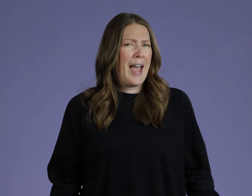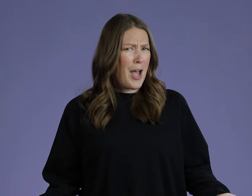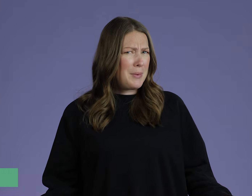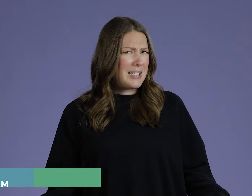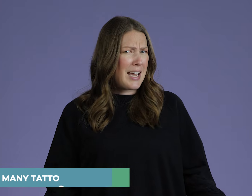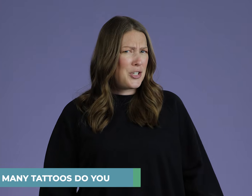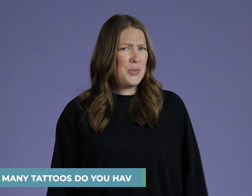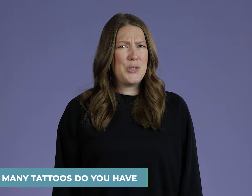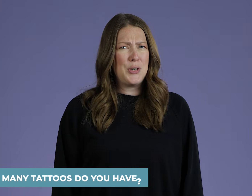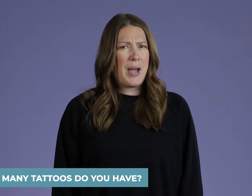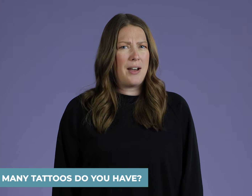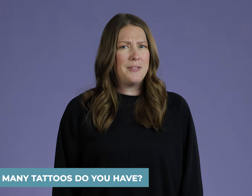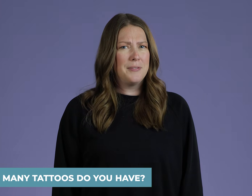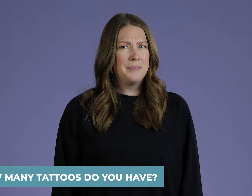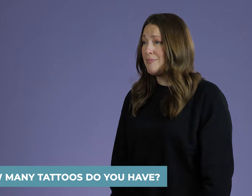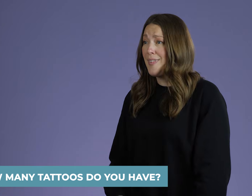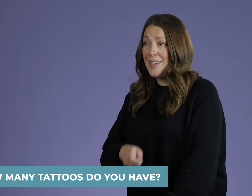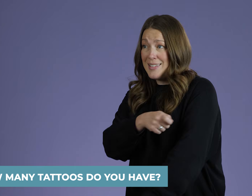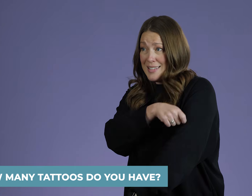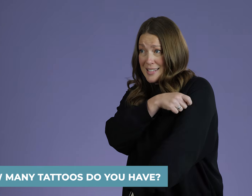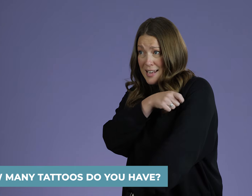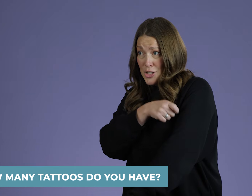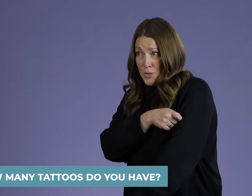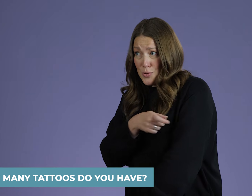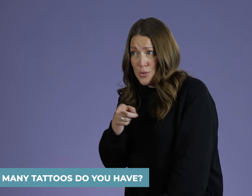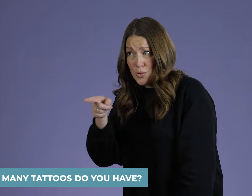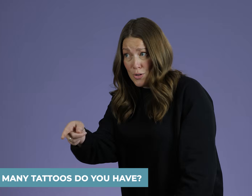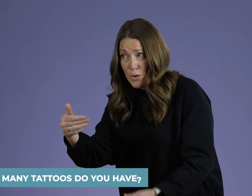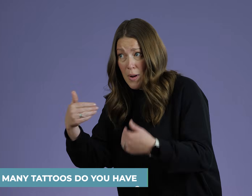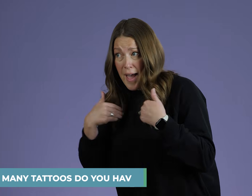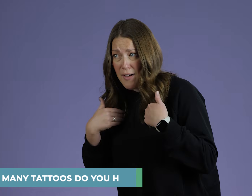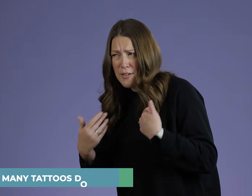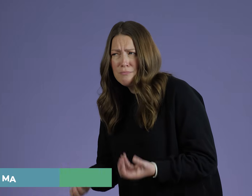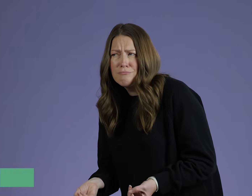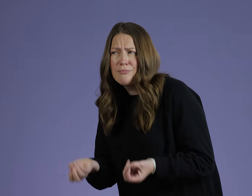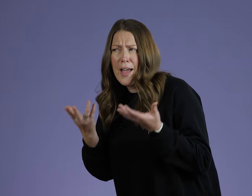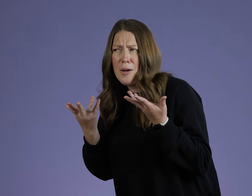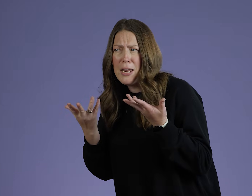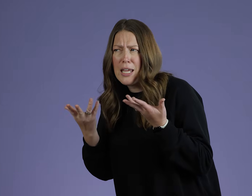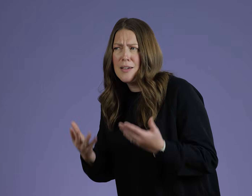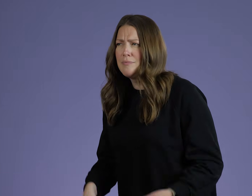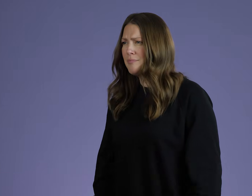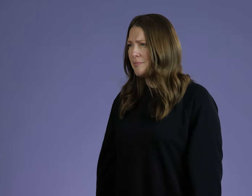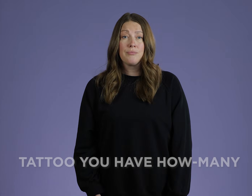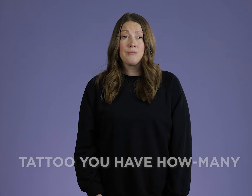How many tattoos do you have? Tattoos you have? How many?